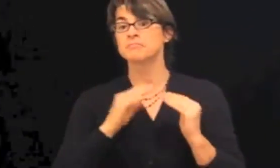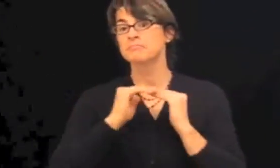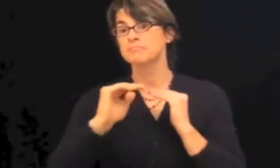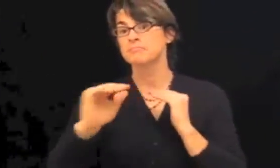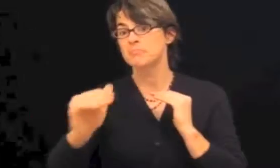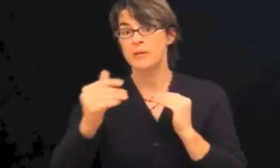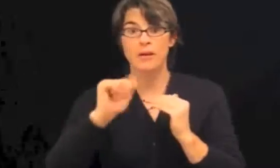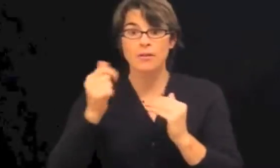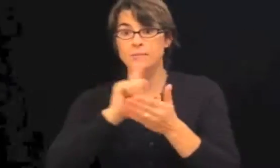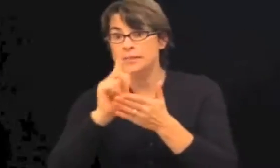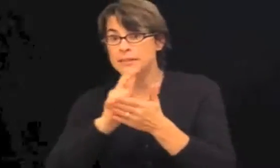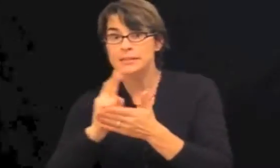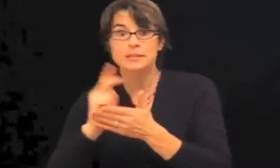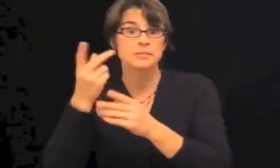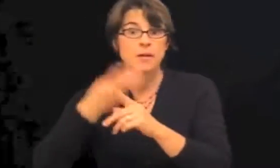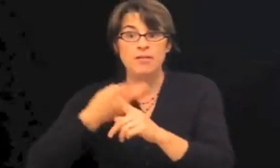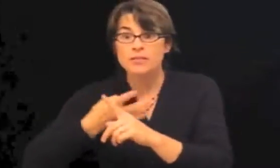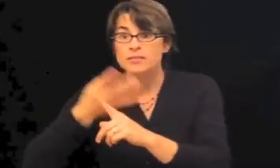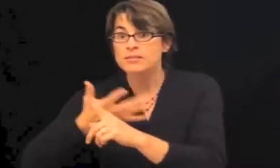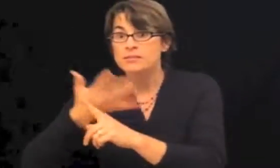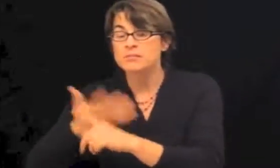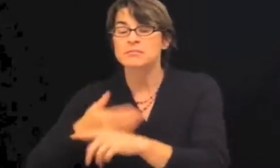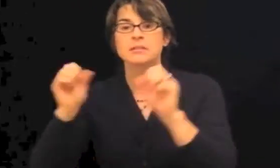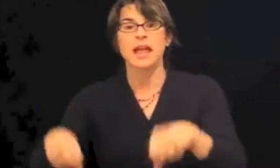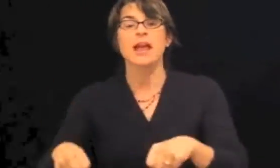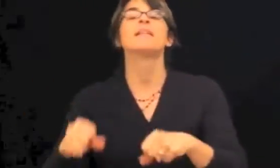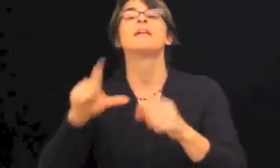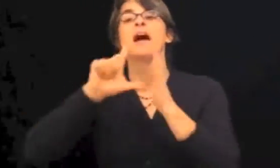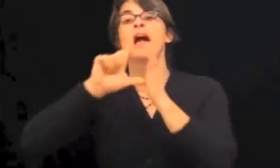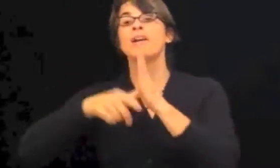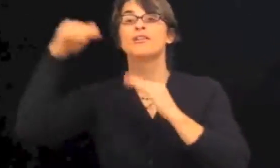like a normal level that's perfectly fine and that may last weeks or months.